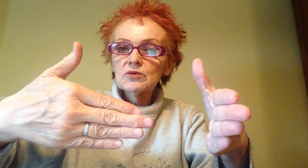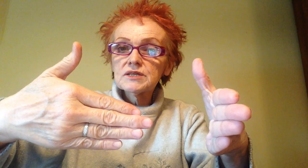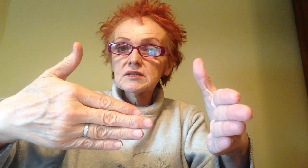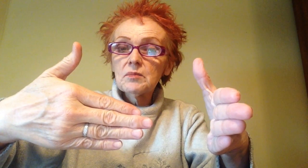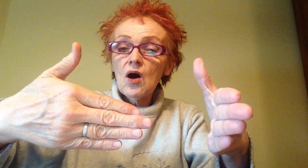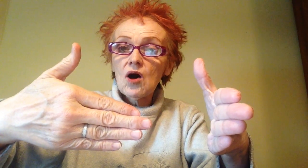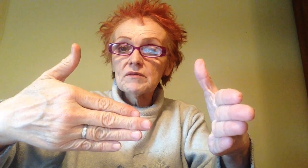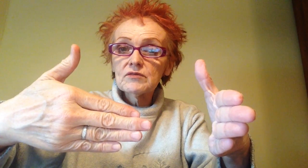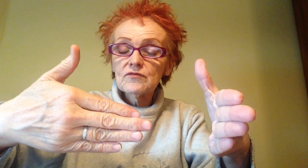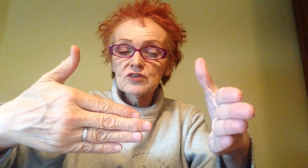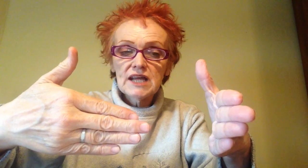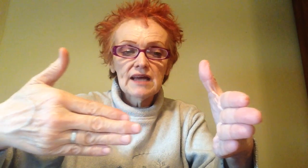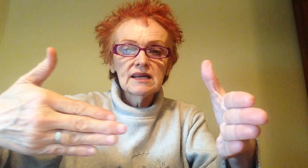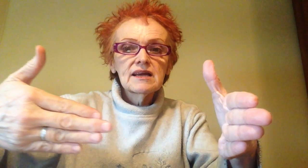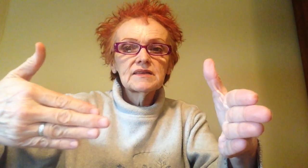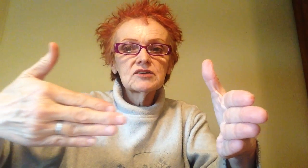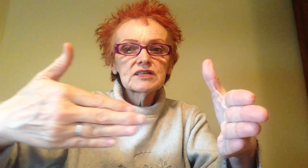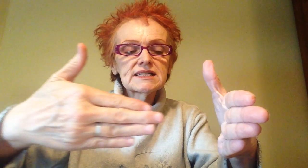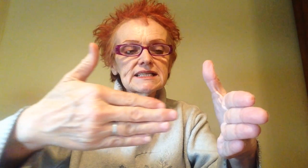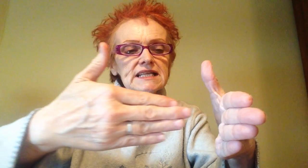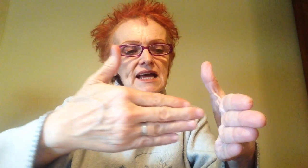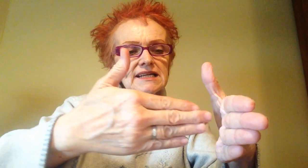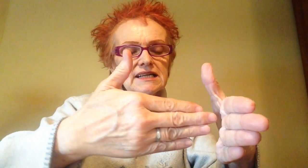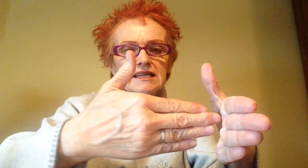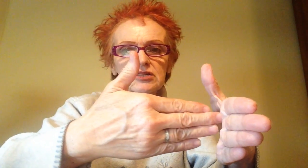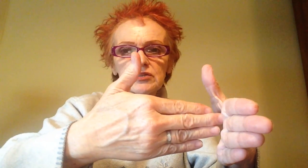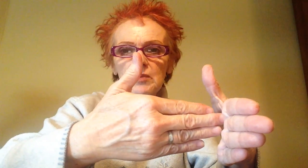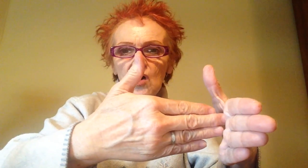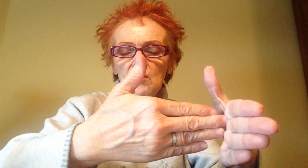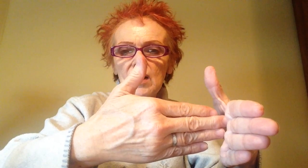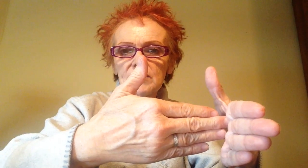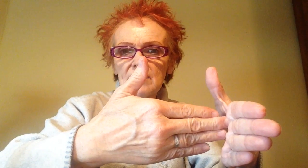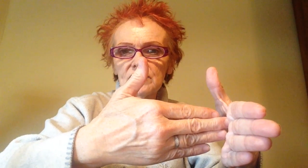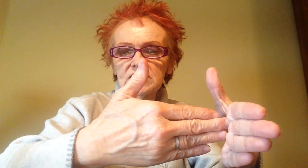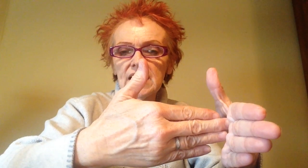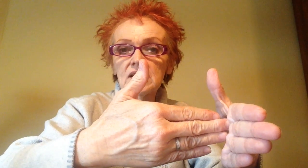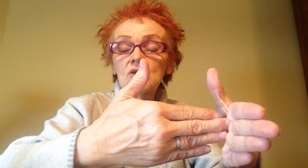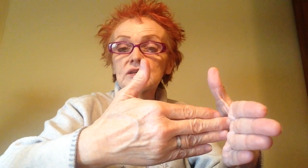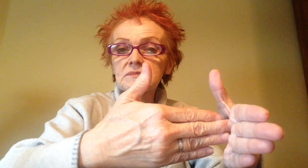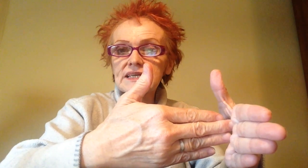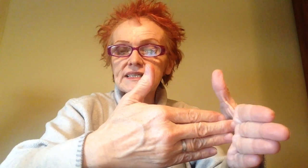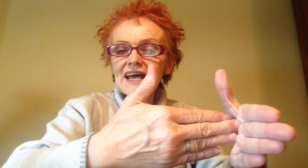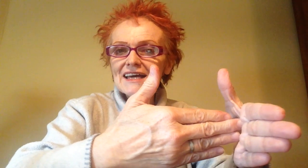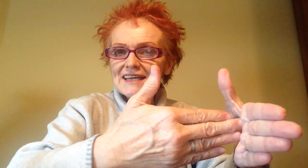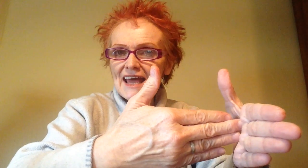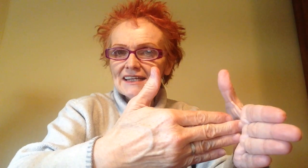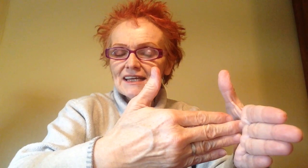towards the palm of your first hand, and then you just slide it into the palm of that first hand, which means again,